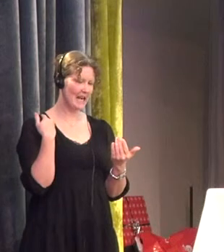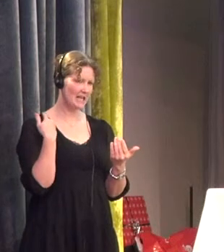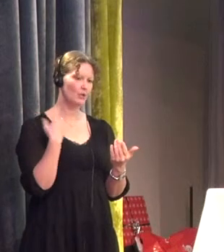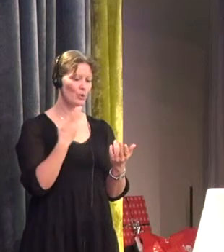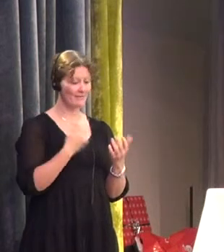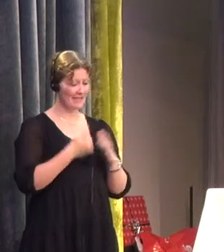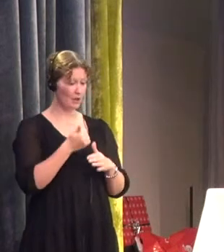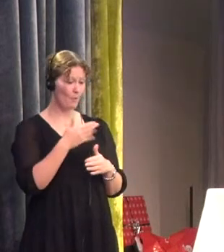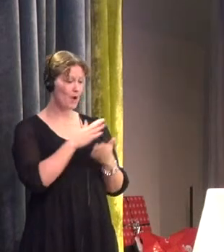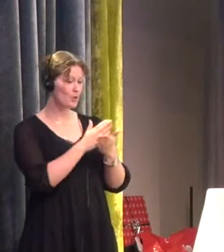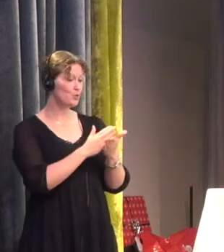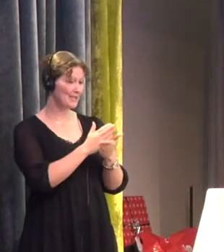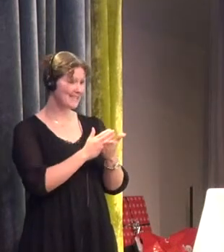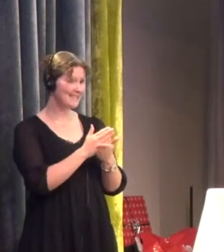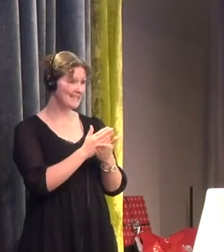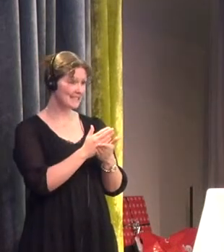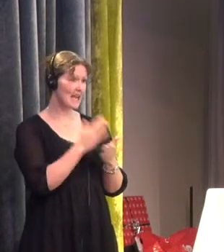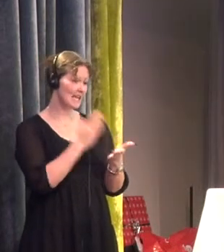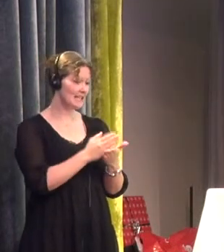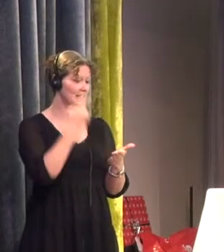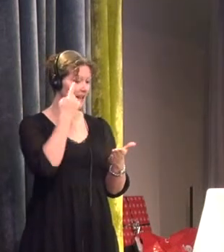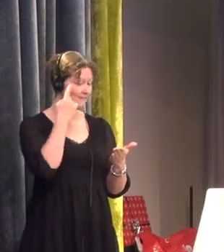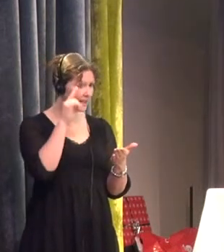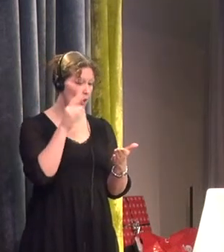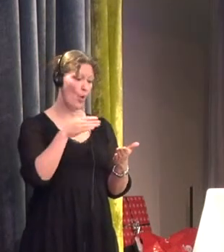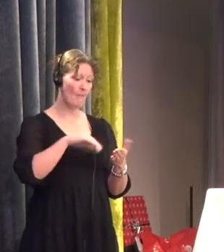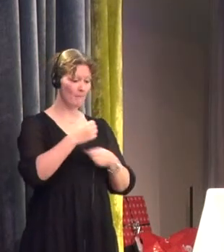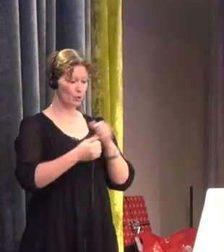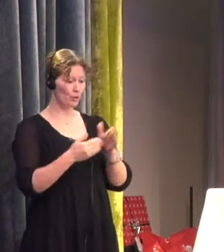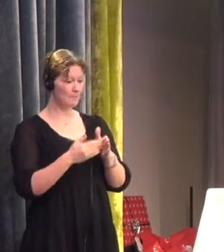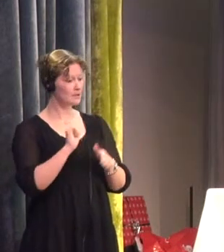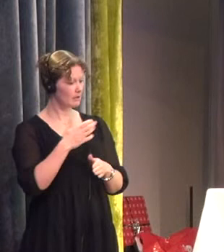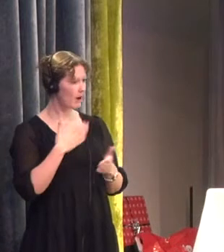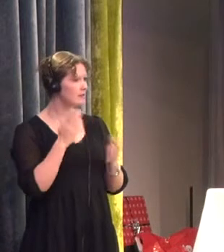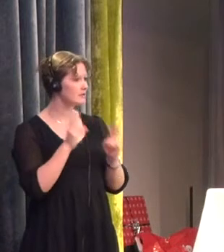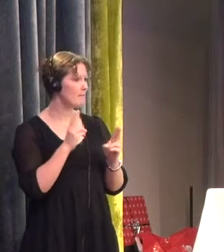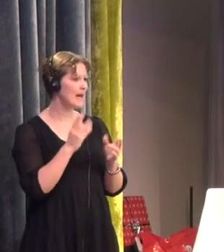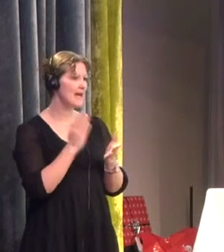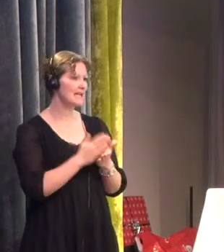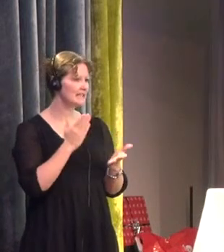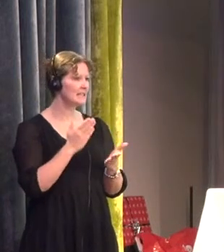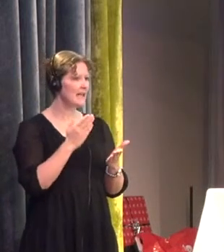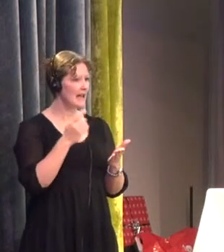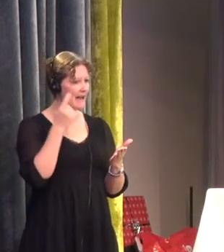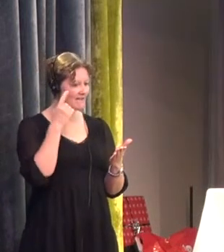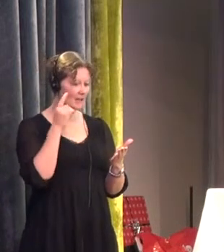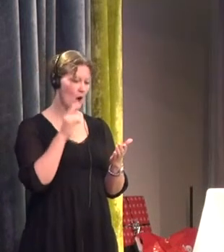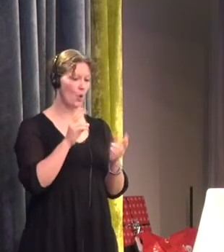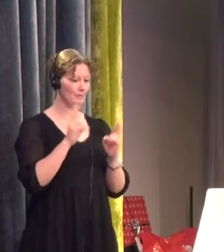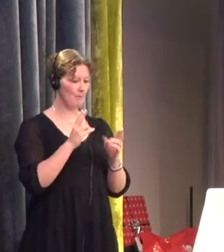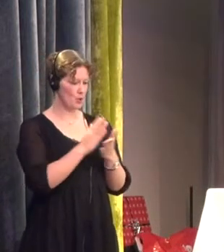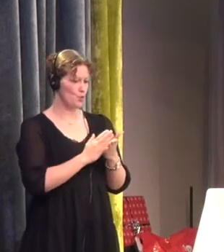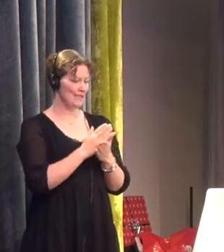that people with disabilities have the same legal standing, the same personhood as all others, and are able to use